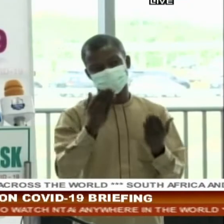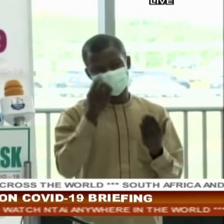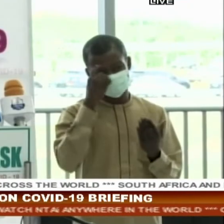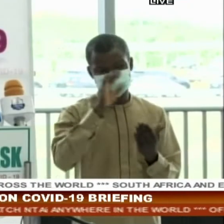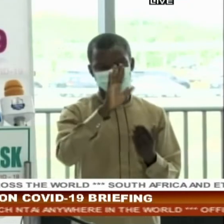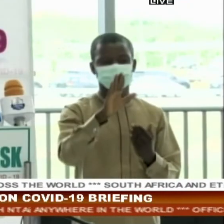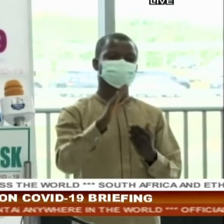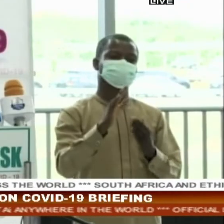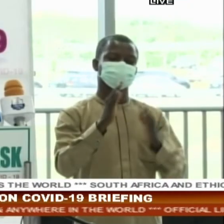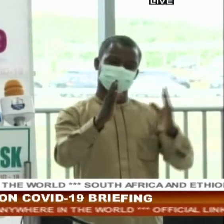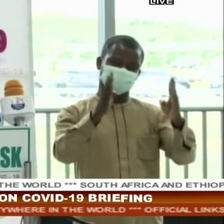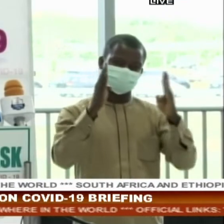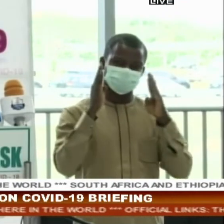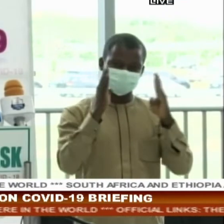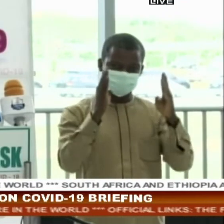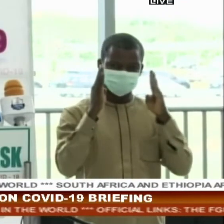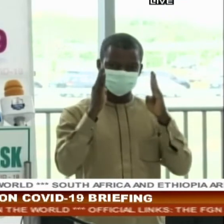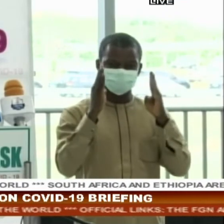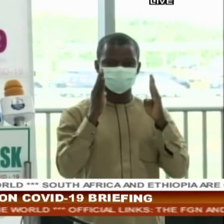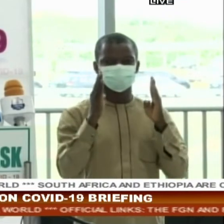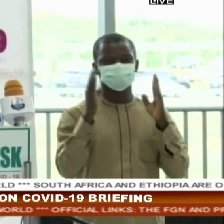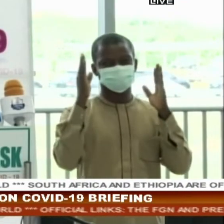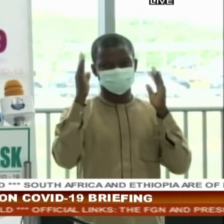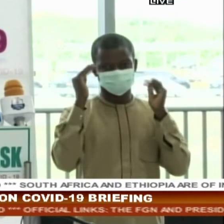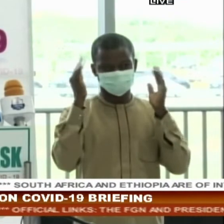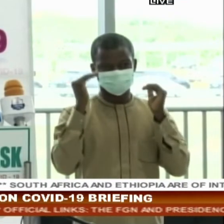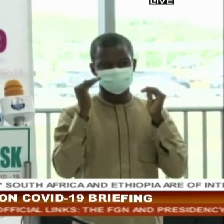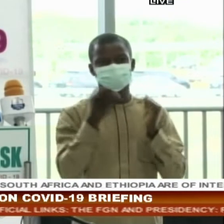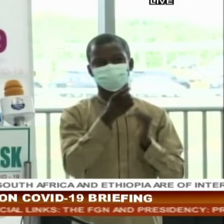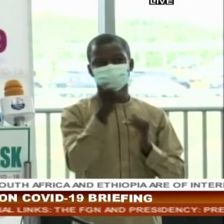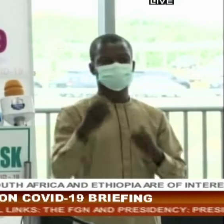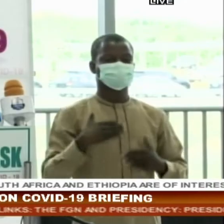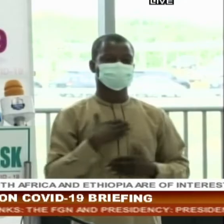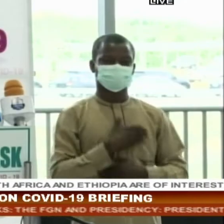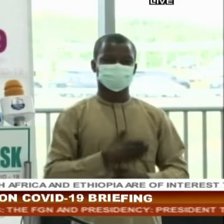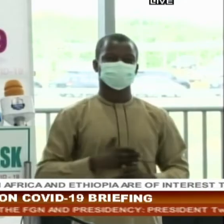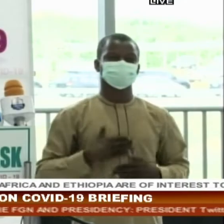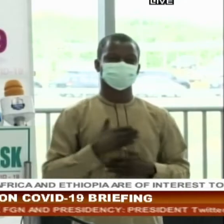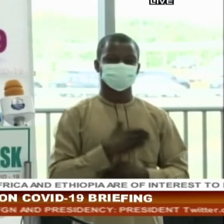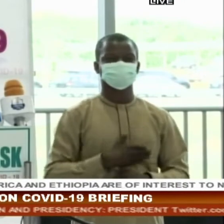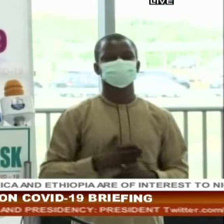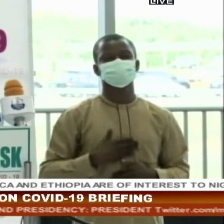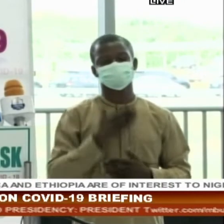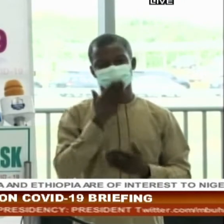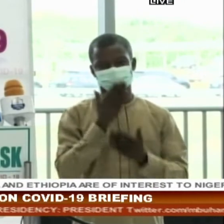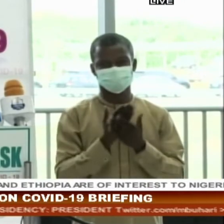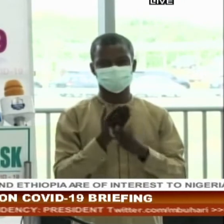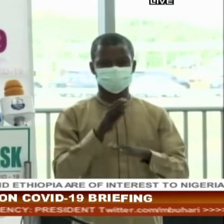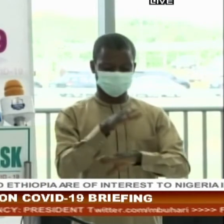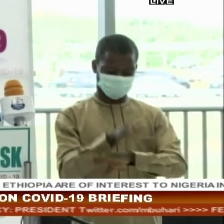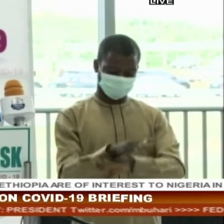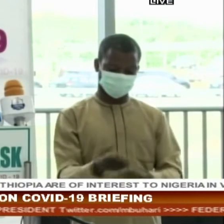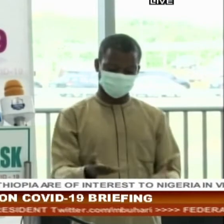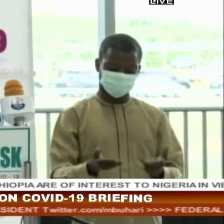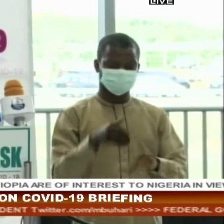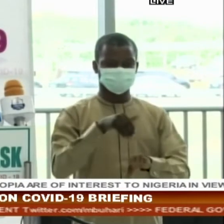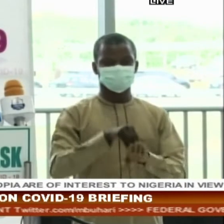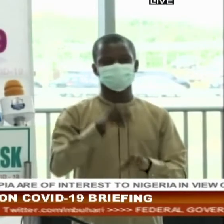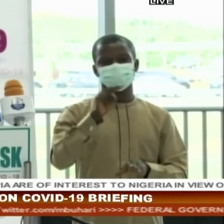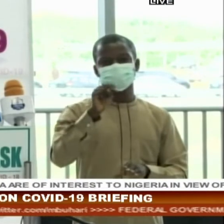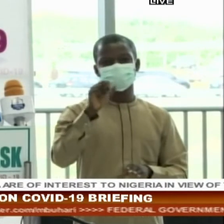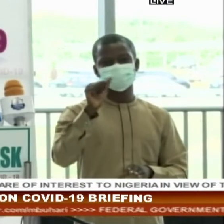attention and wish you a very, very pleasant evening here at the Nnamdi